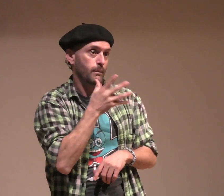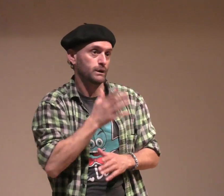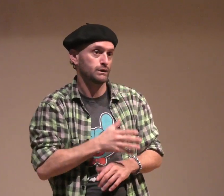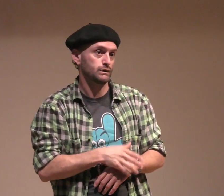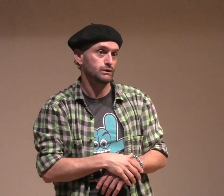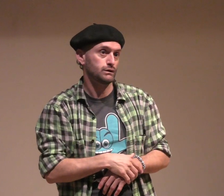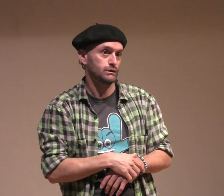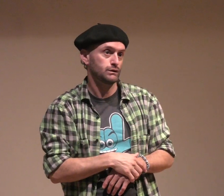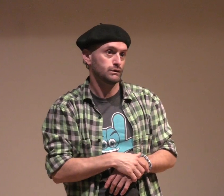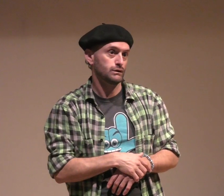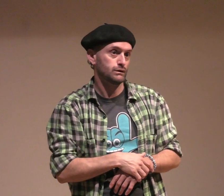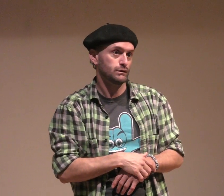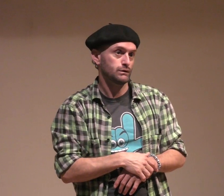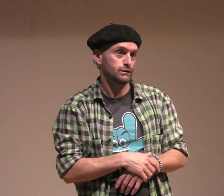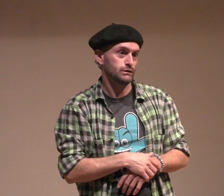and wakes up the grumpy farmer.